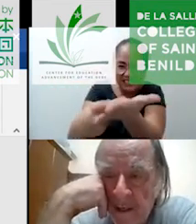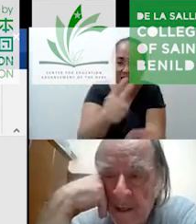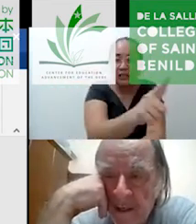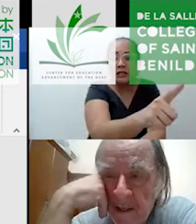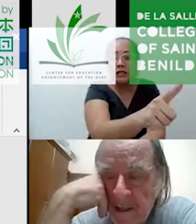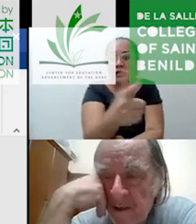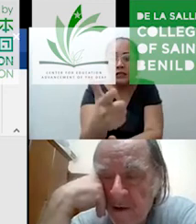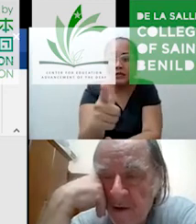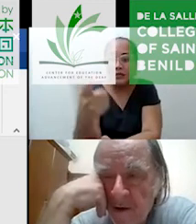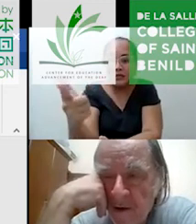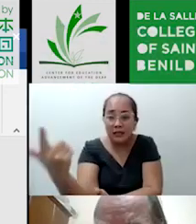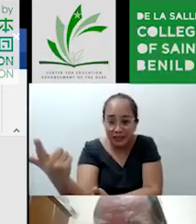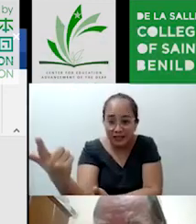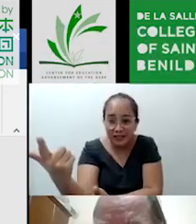a